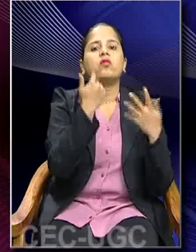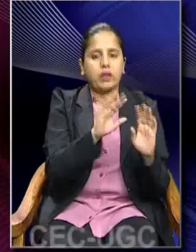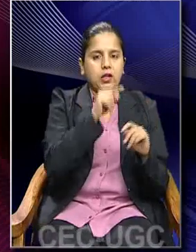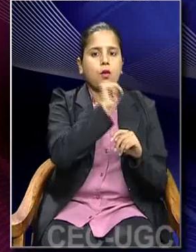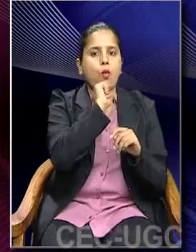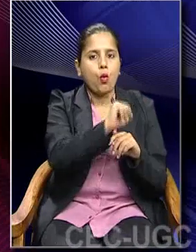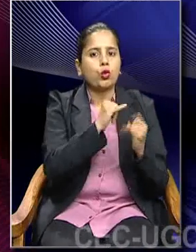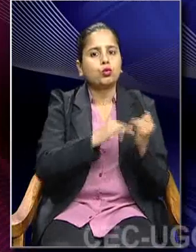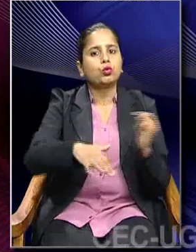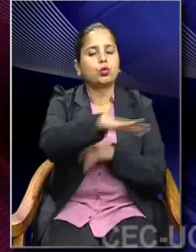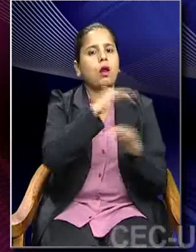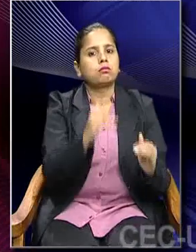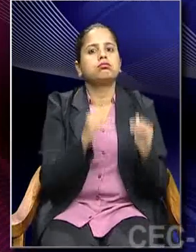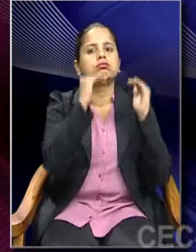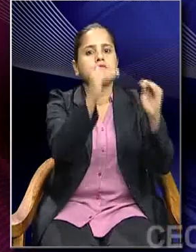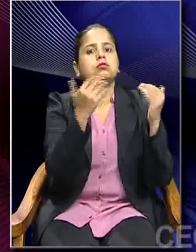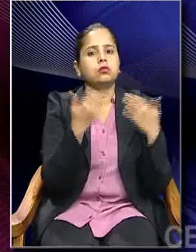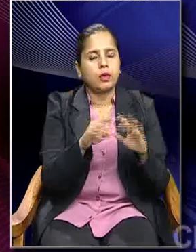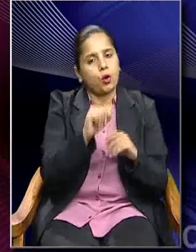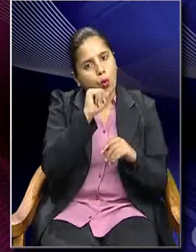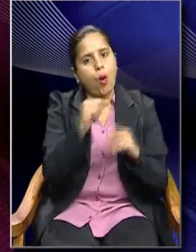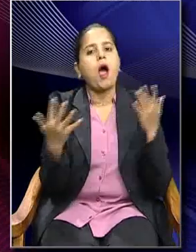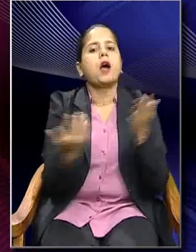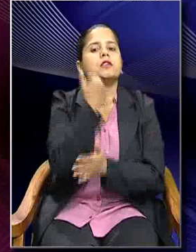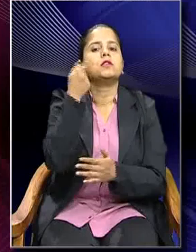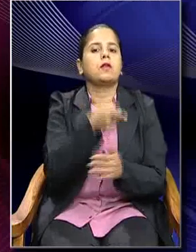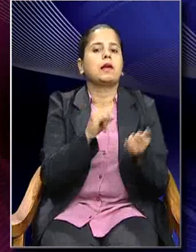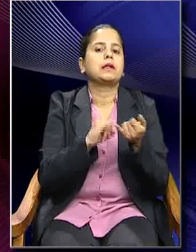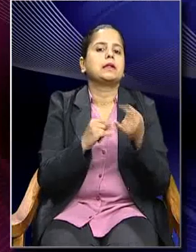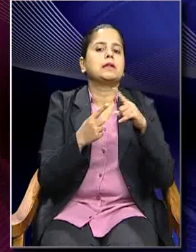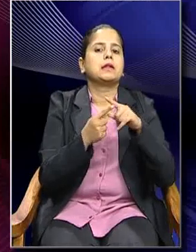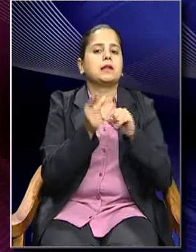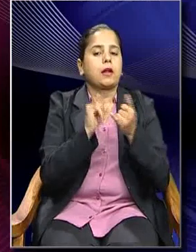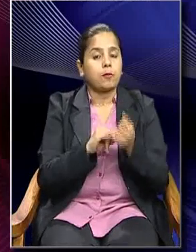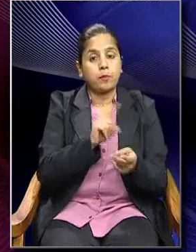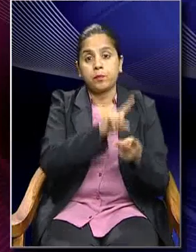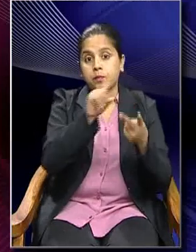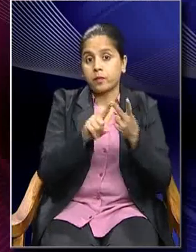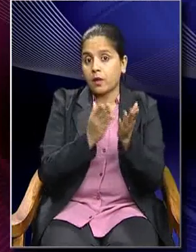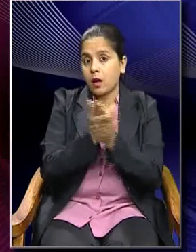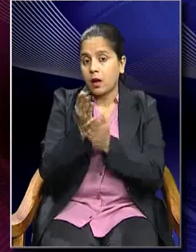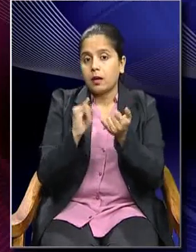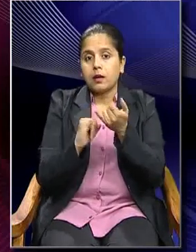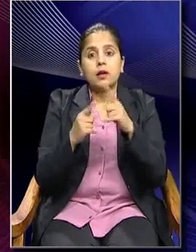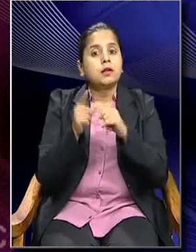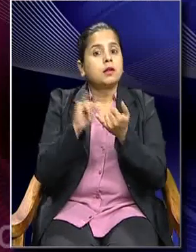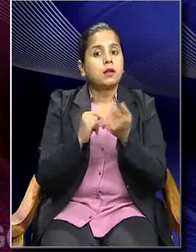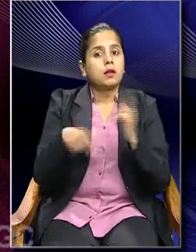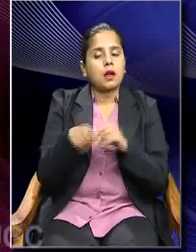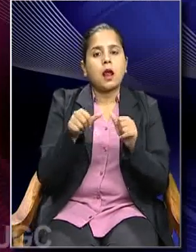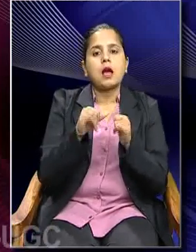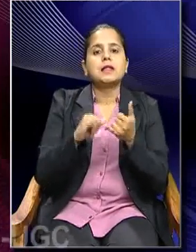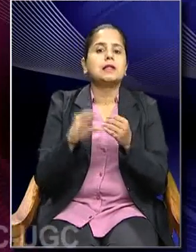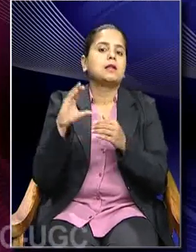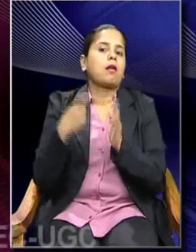in society, and that is his achieved status. The second type of the status is ascribed